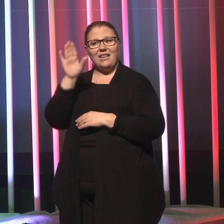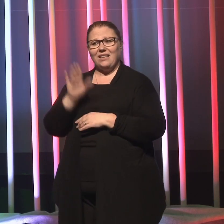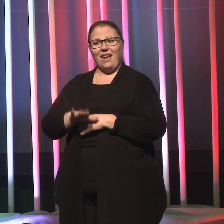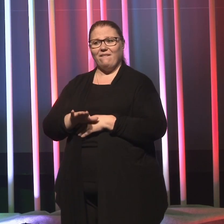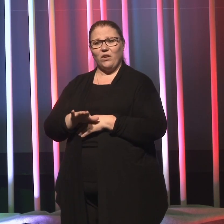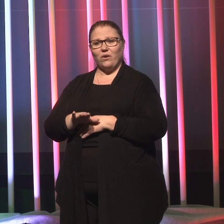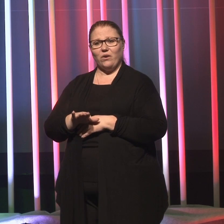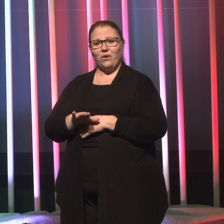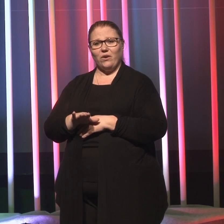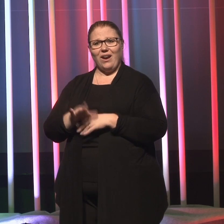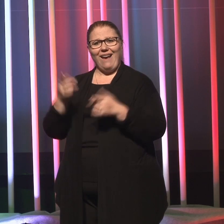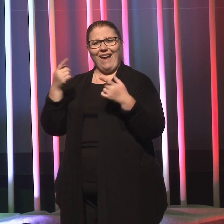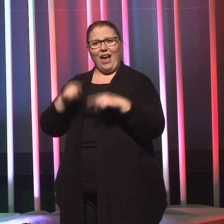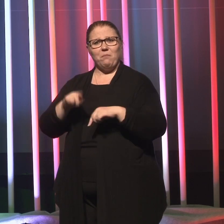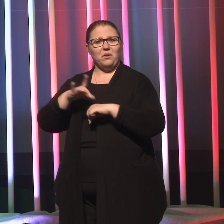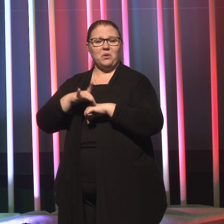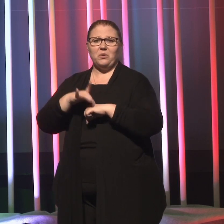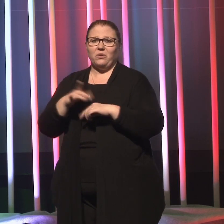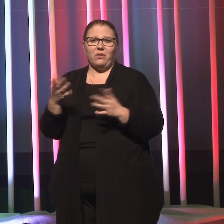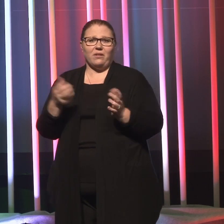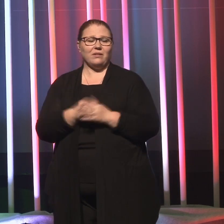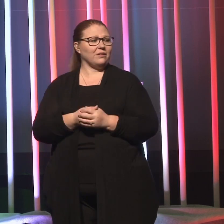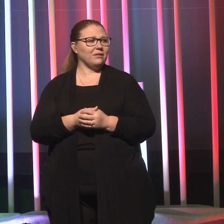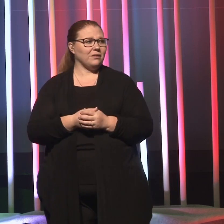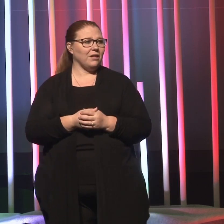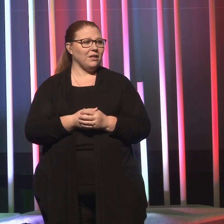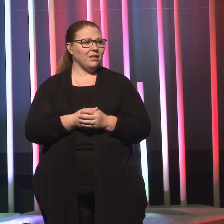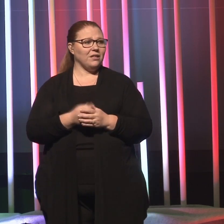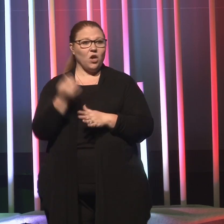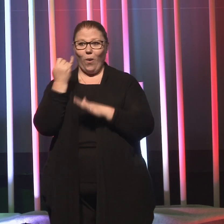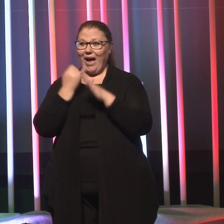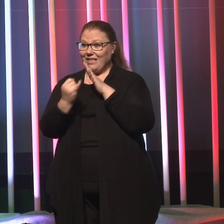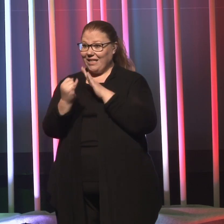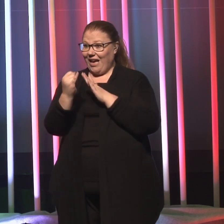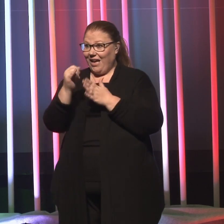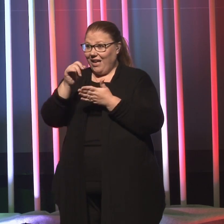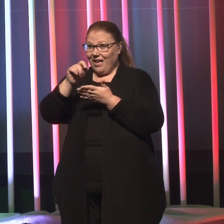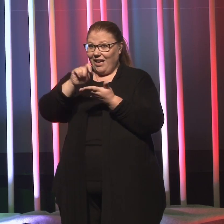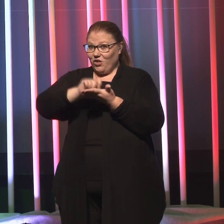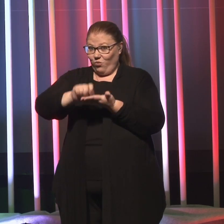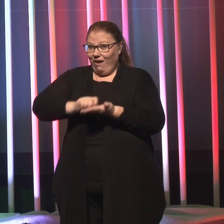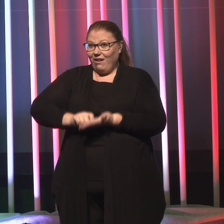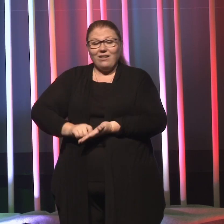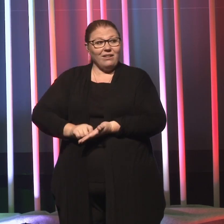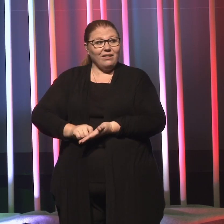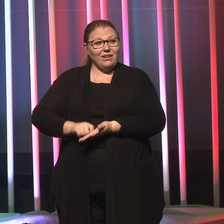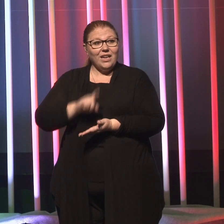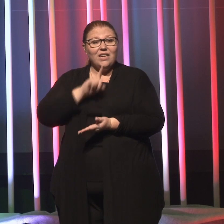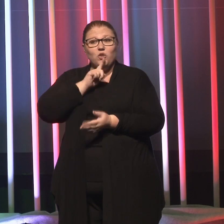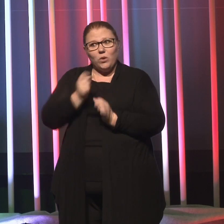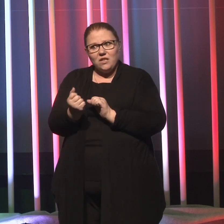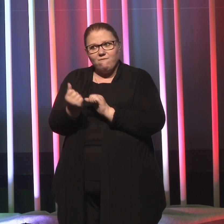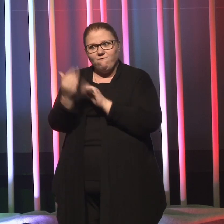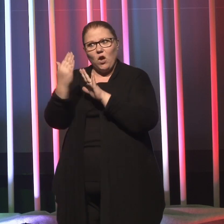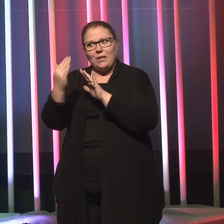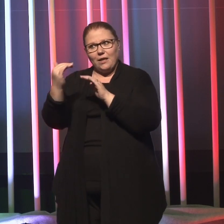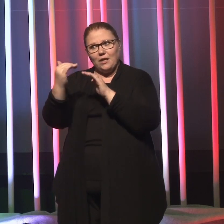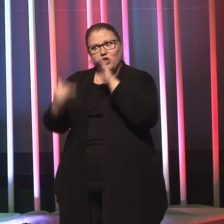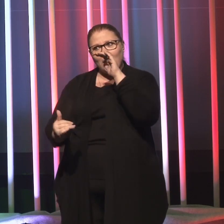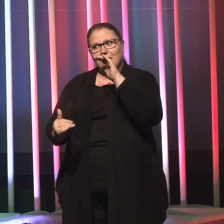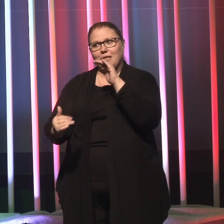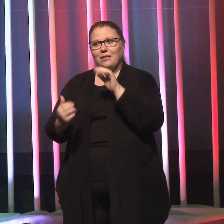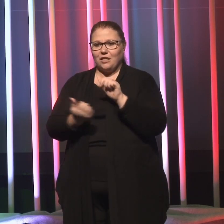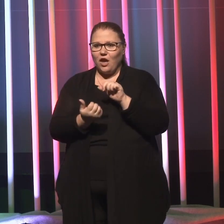come in an earthly kingdom. So as Isaiah is writing, Isaiah is really confronting the injustices